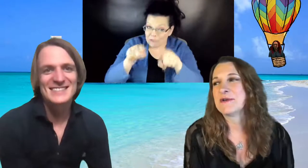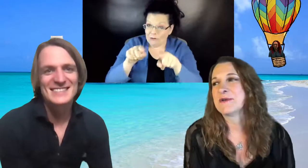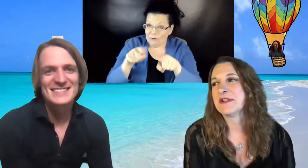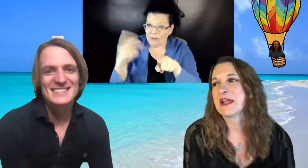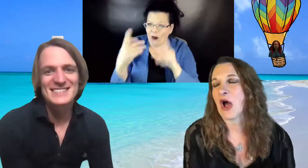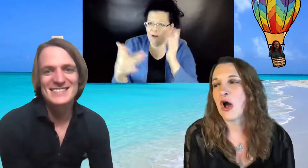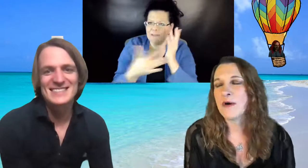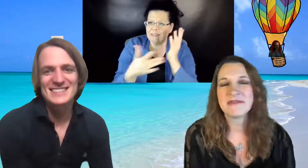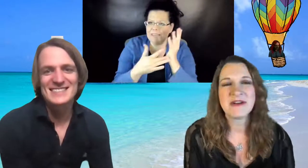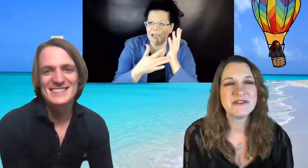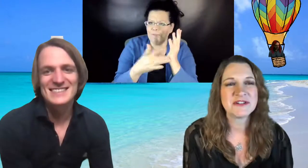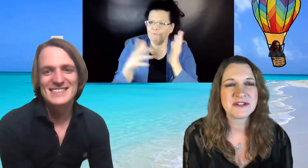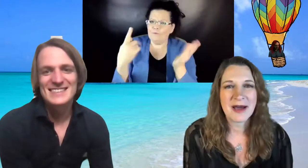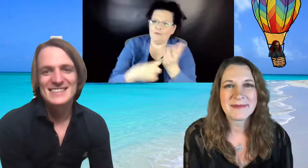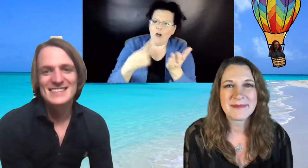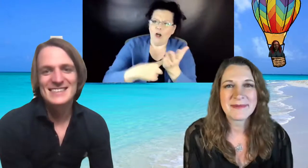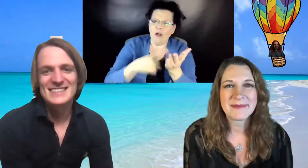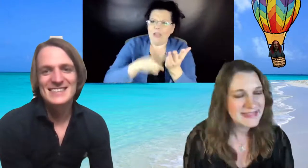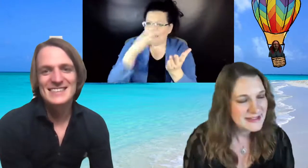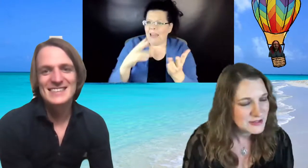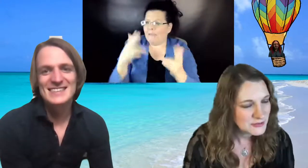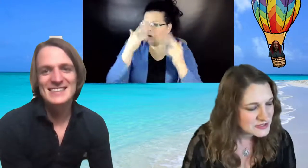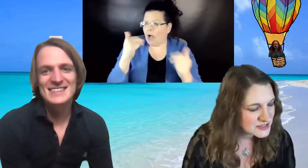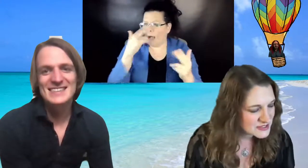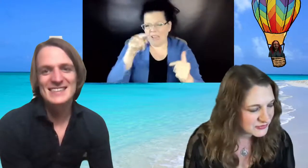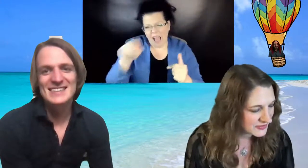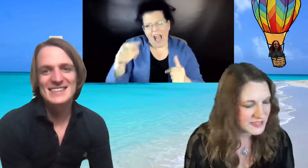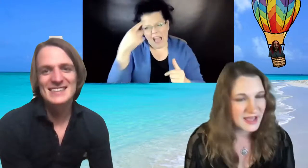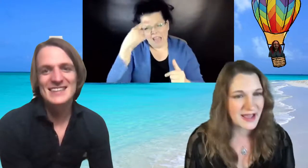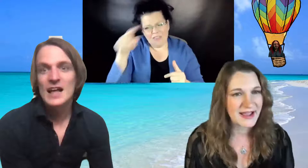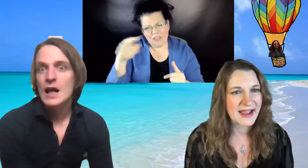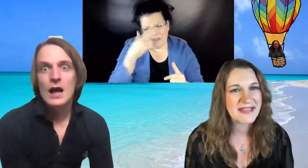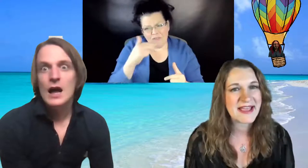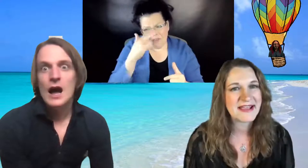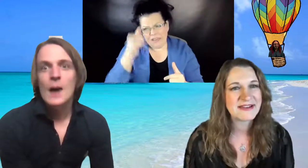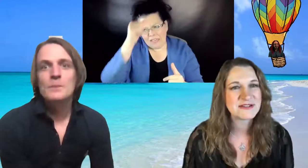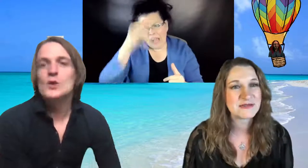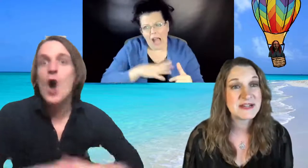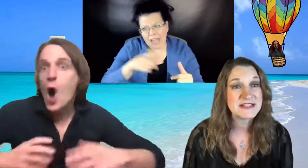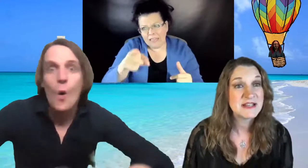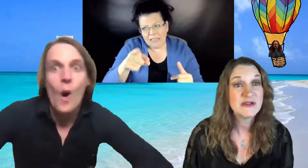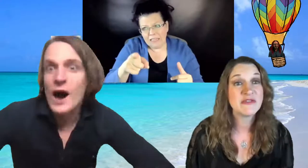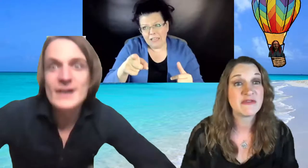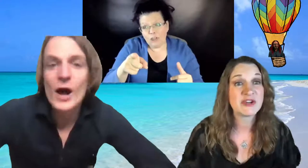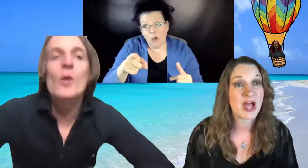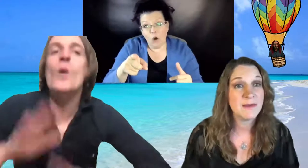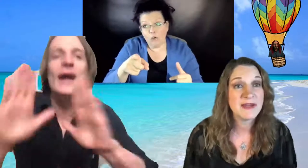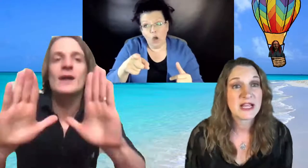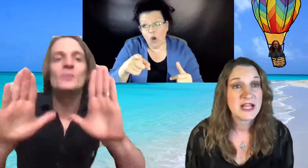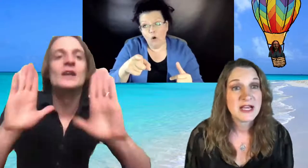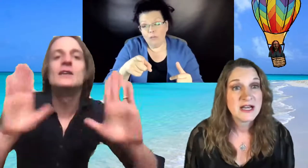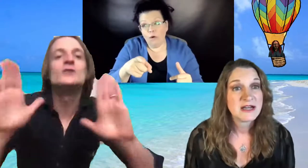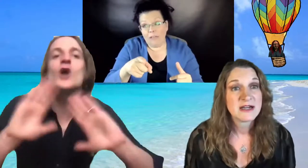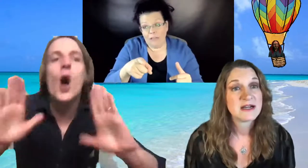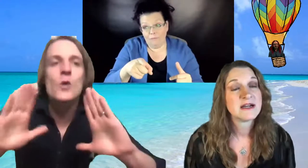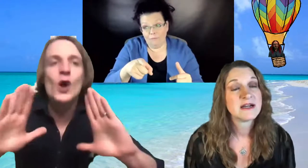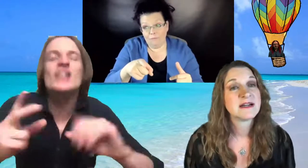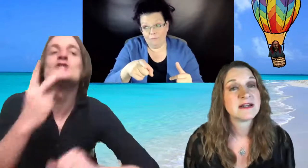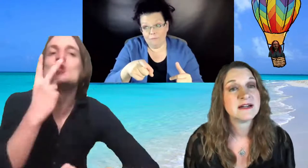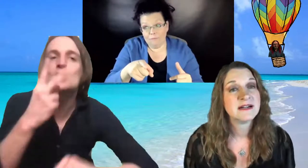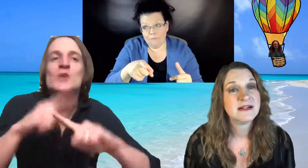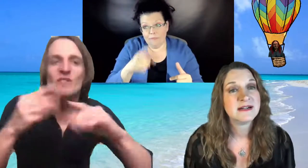John, you were like, oh, I've never done comedy. I think you were such a funny guy. And that is crazy that you've never done comedy. No.